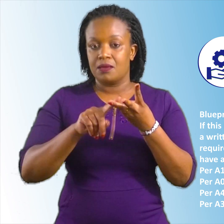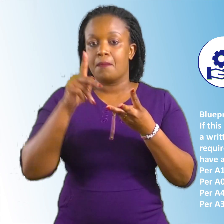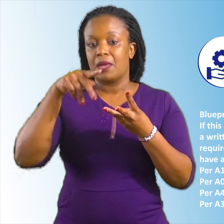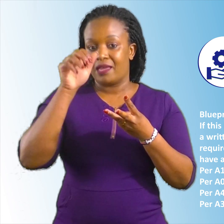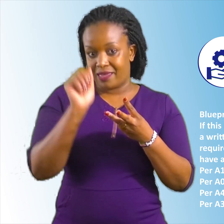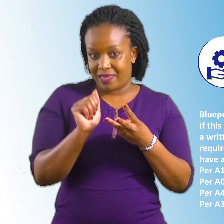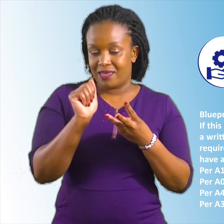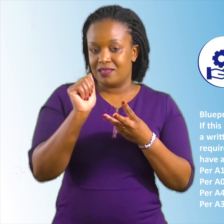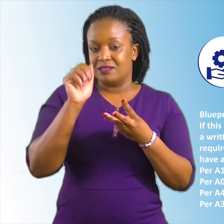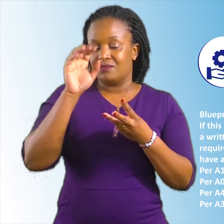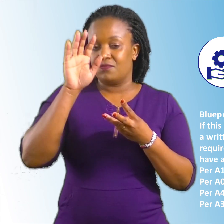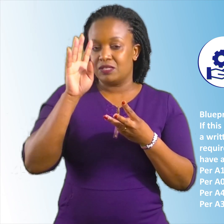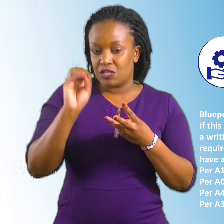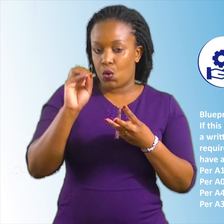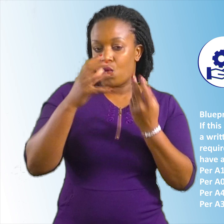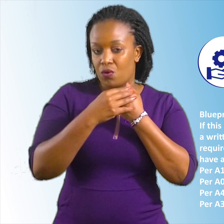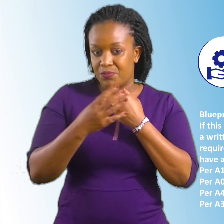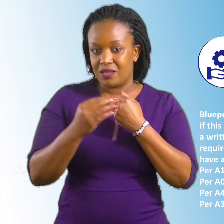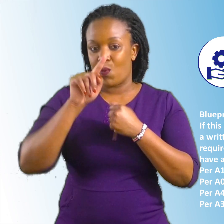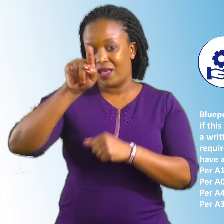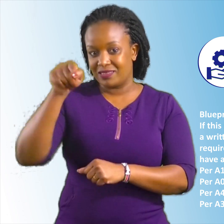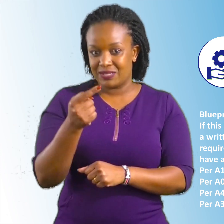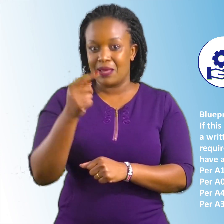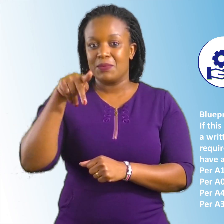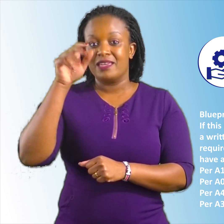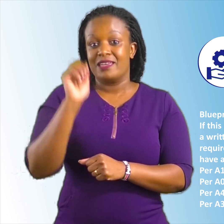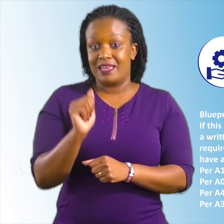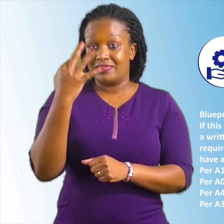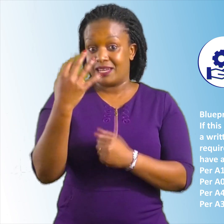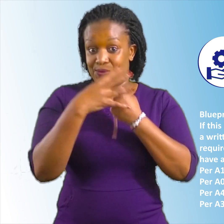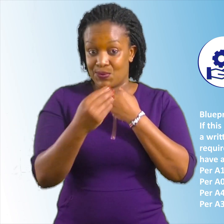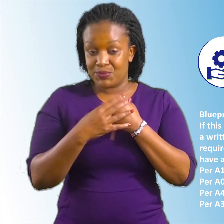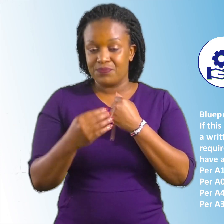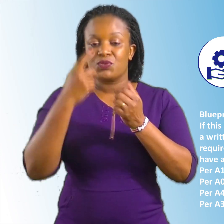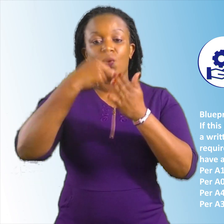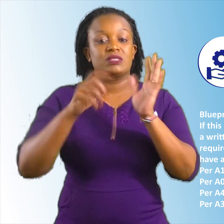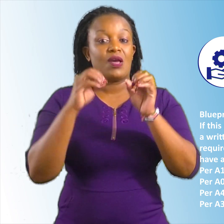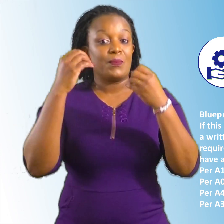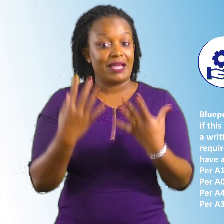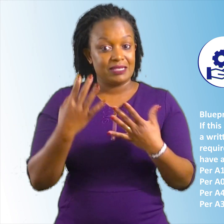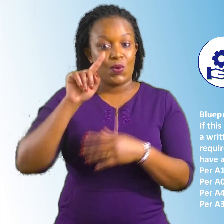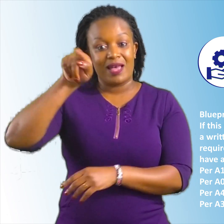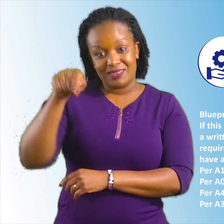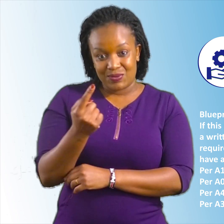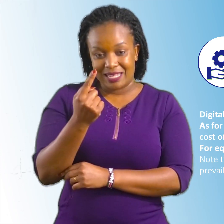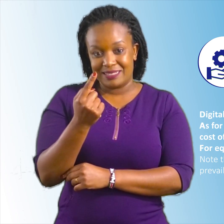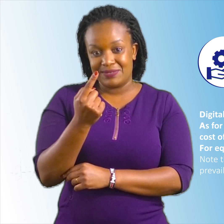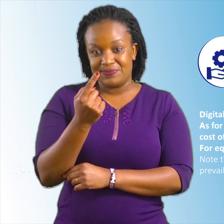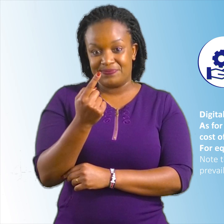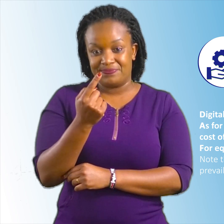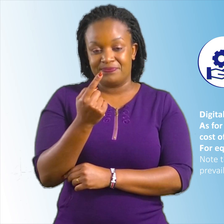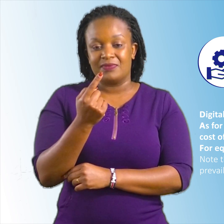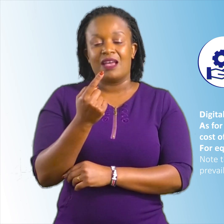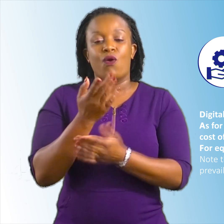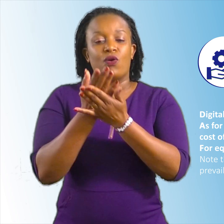A4 copy, charges are 1,000. Per A3 copy, charges are 1,000.